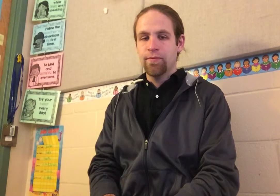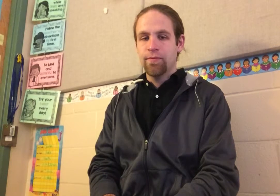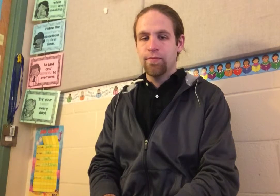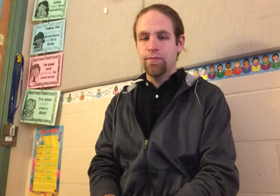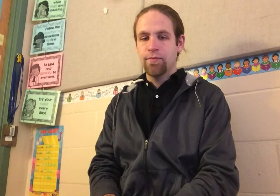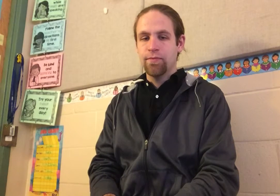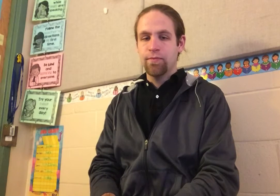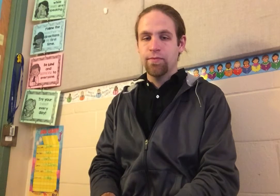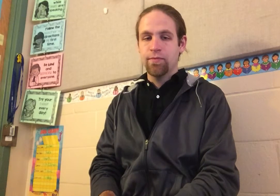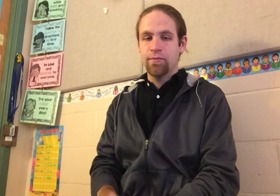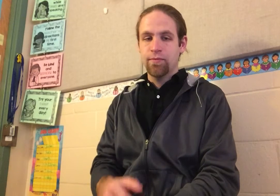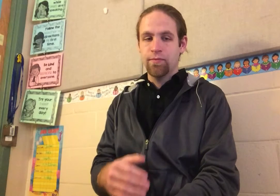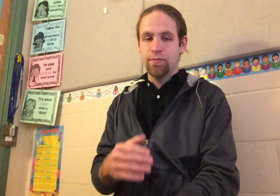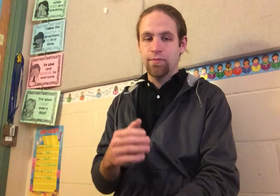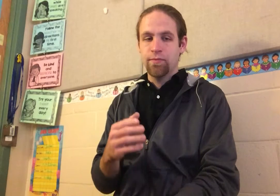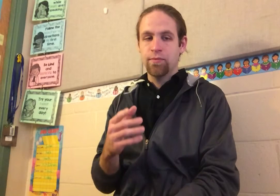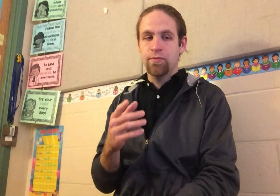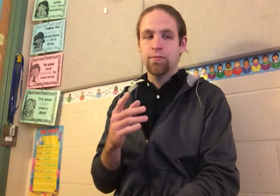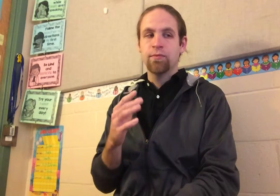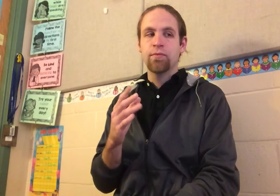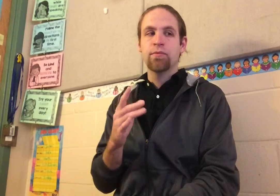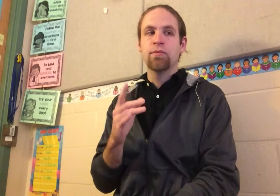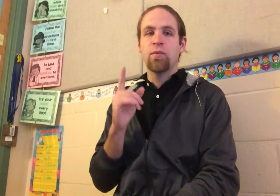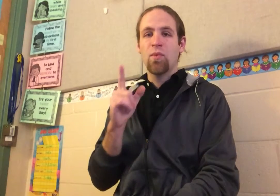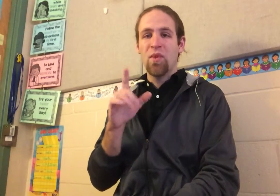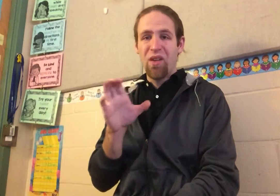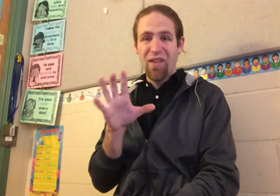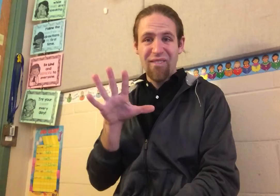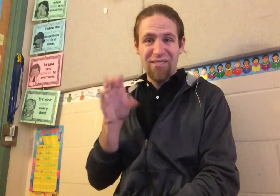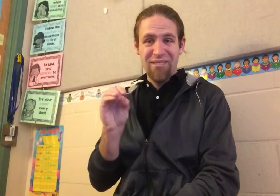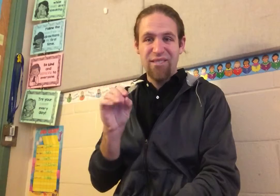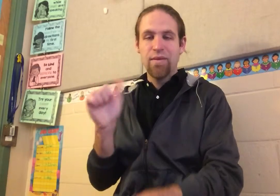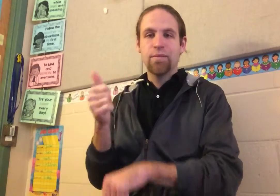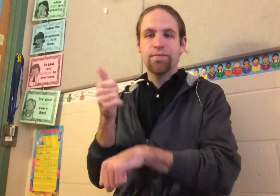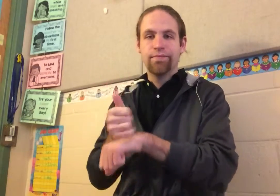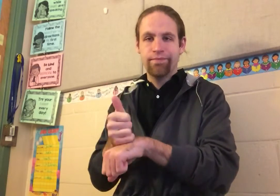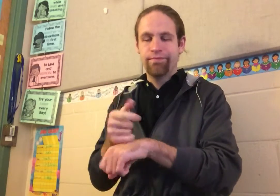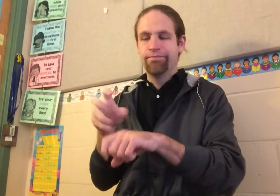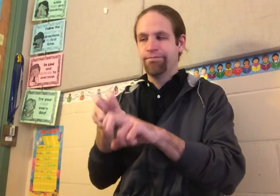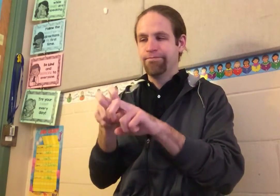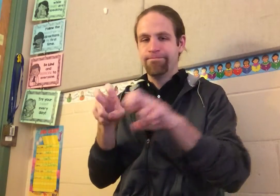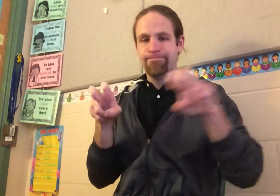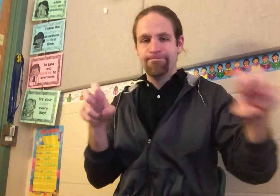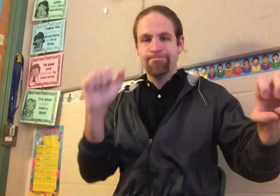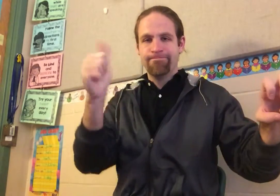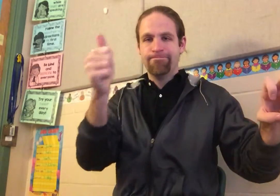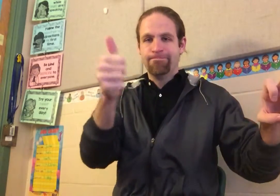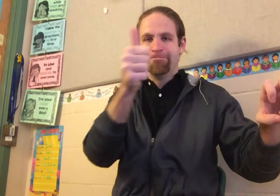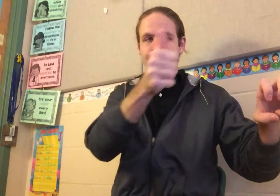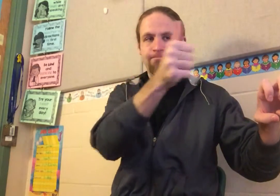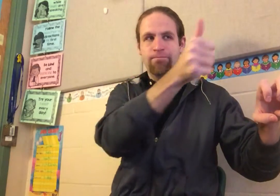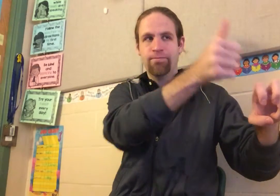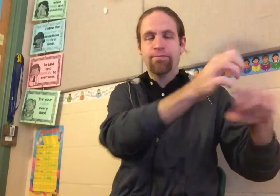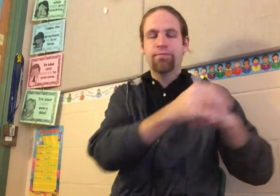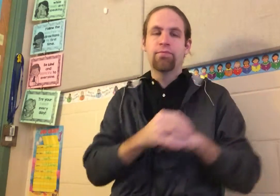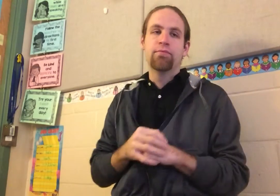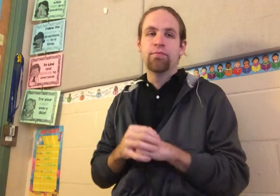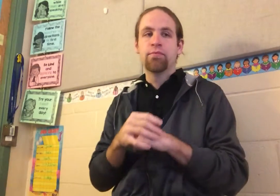There was more than 150 stations like this along the route. The stations were located about 10